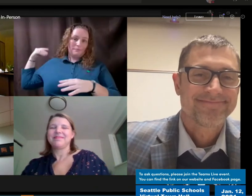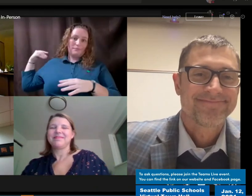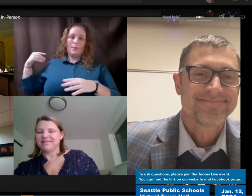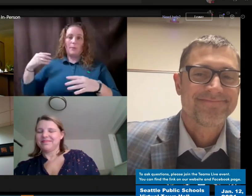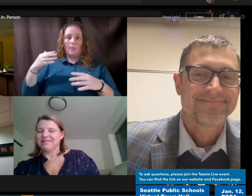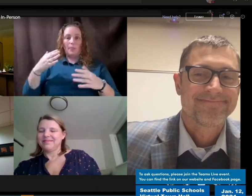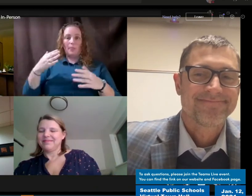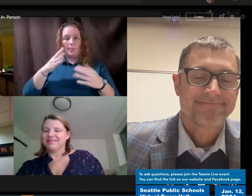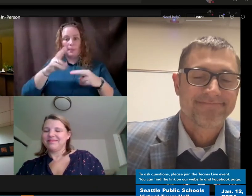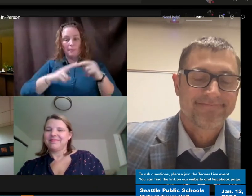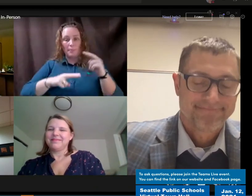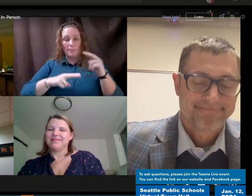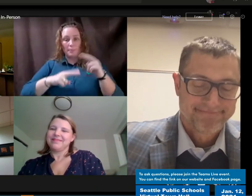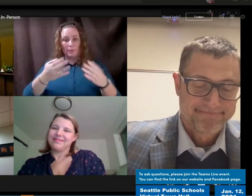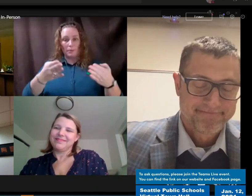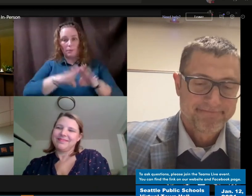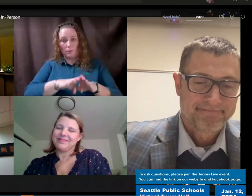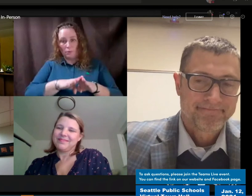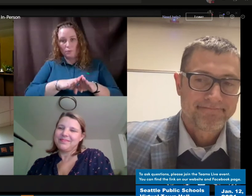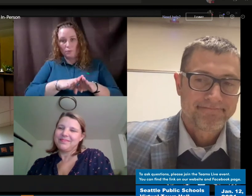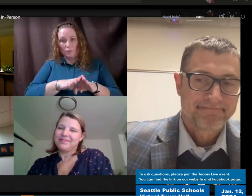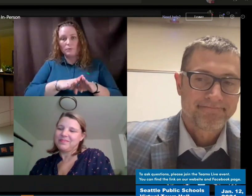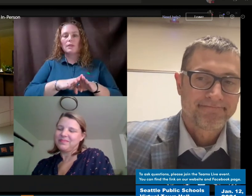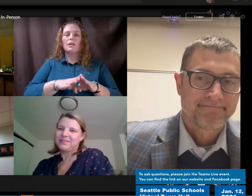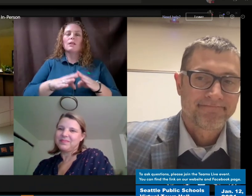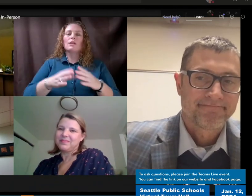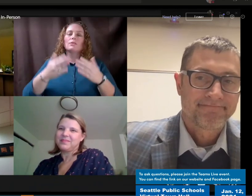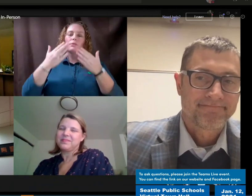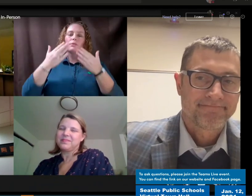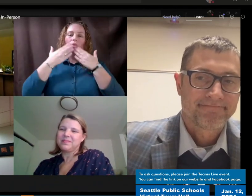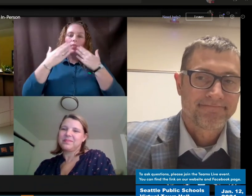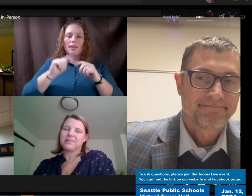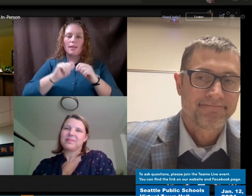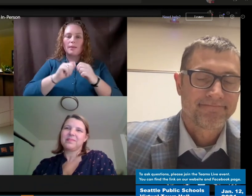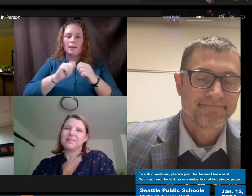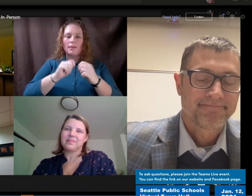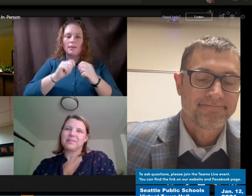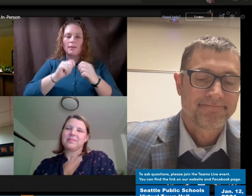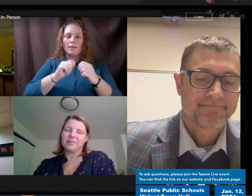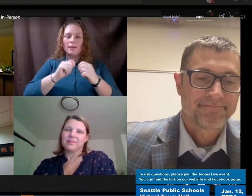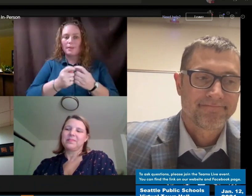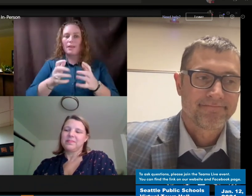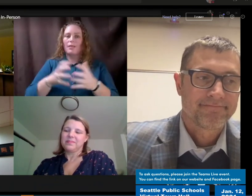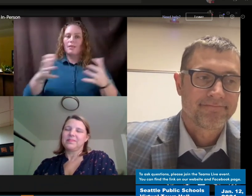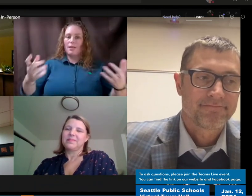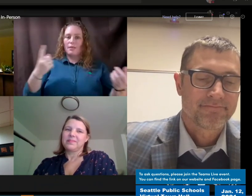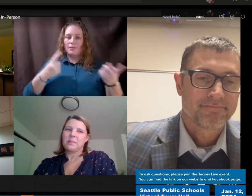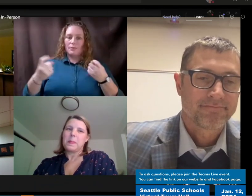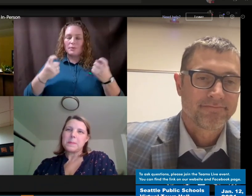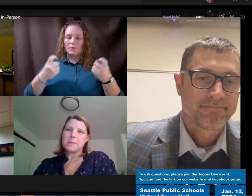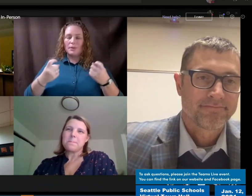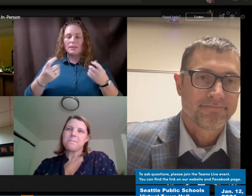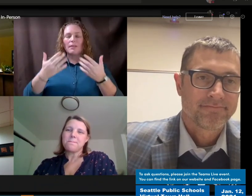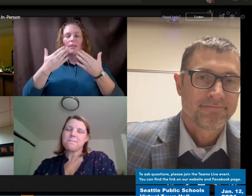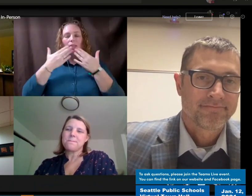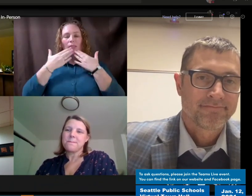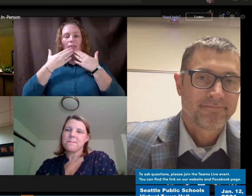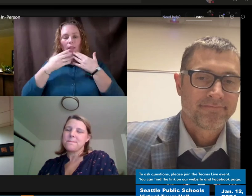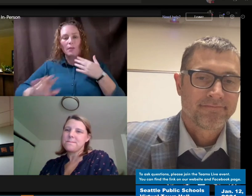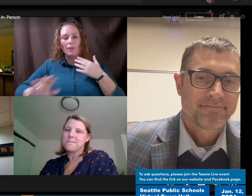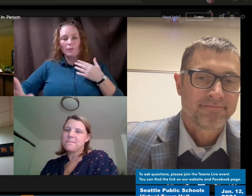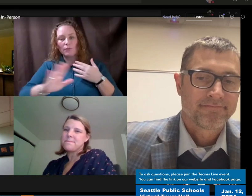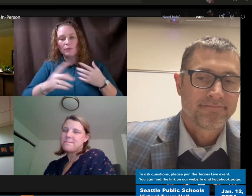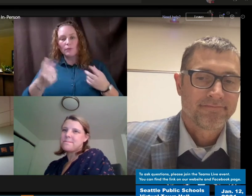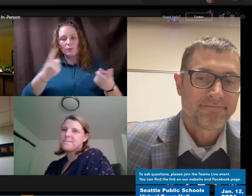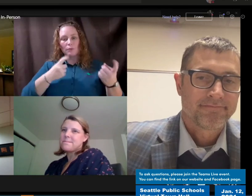so just want to thank this team on here. A lot of questions. I appreciate everybody putting those questions in.